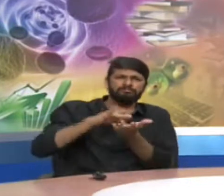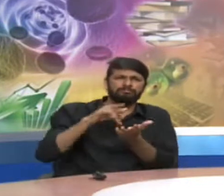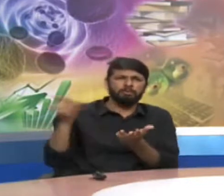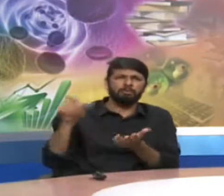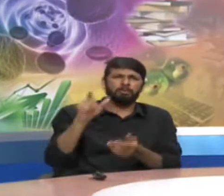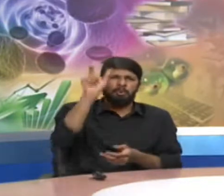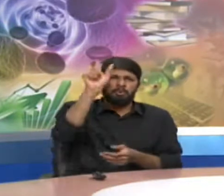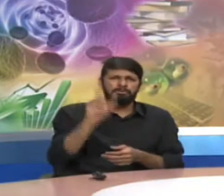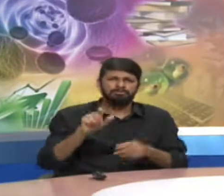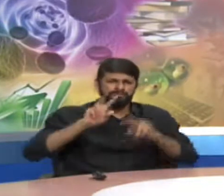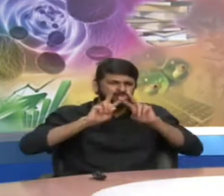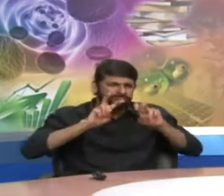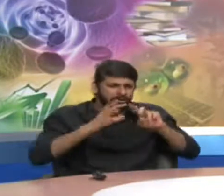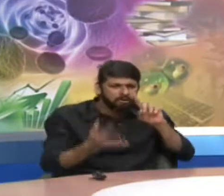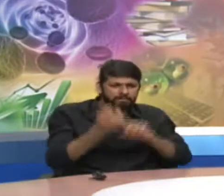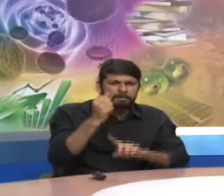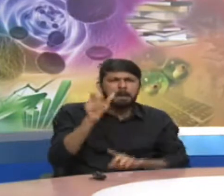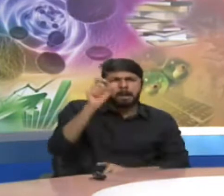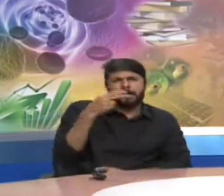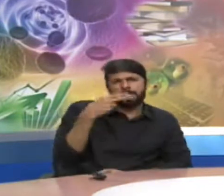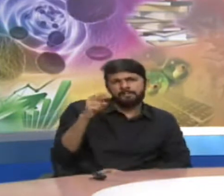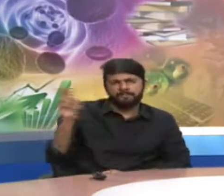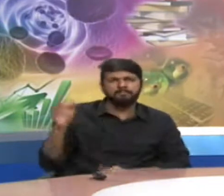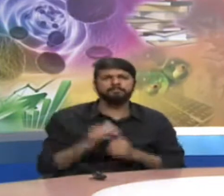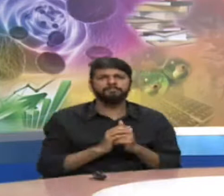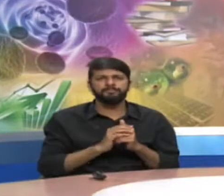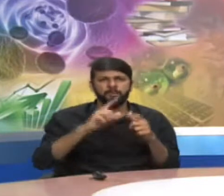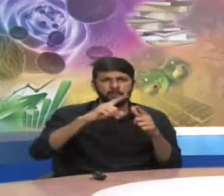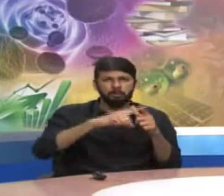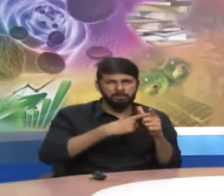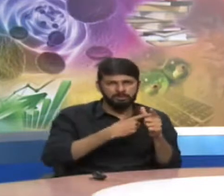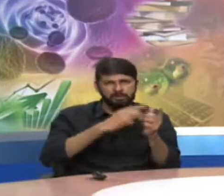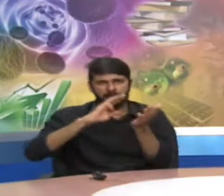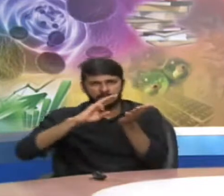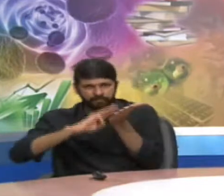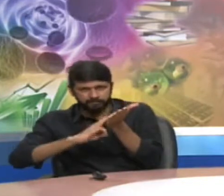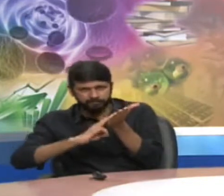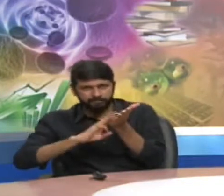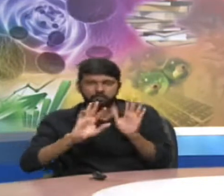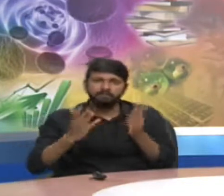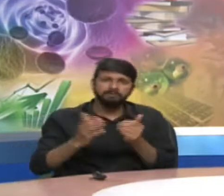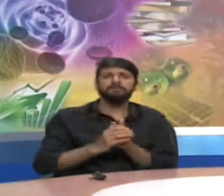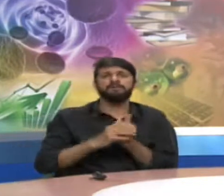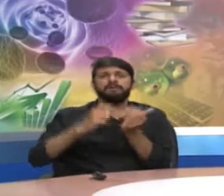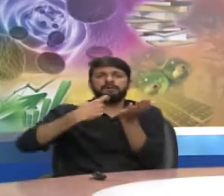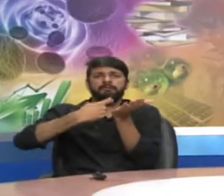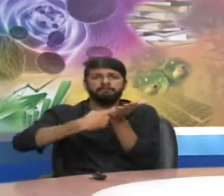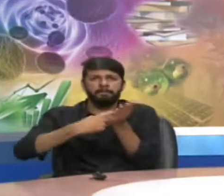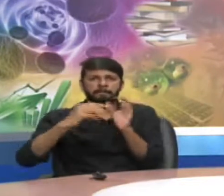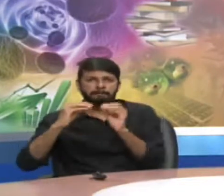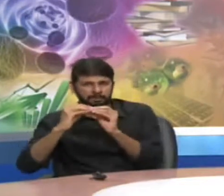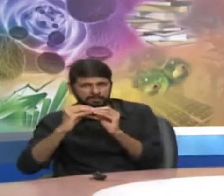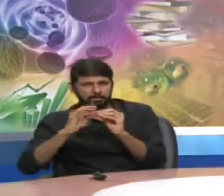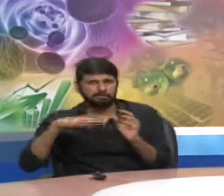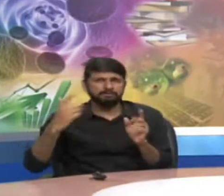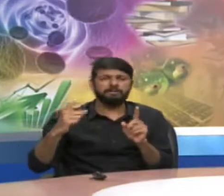And moving forward, in 1924, Sir John